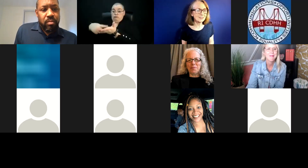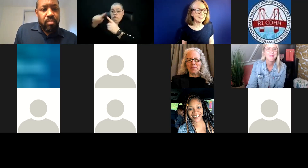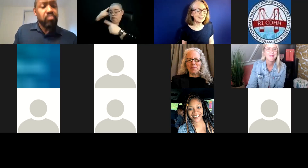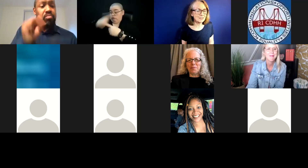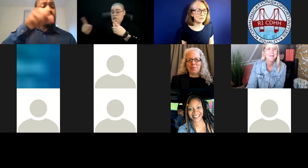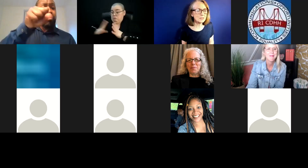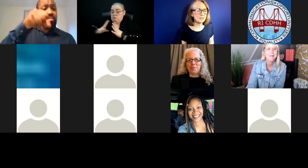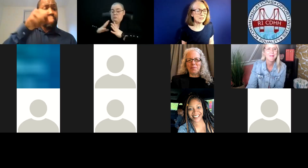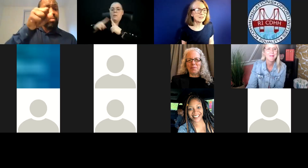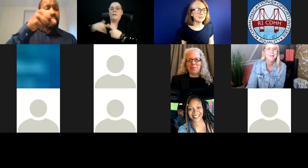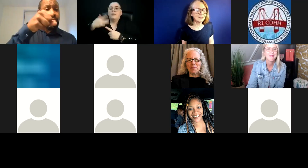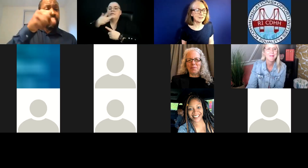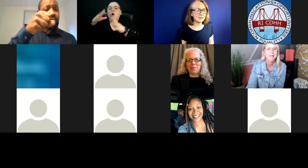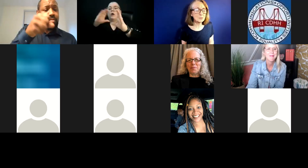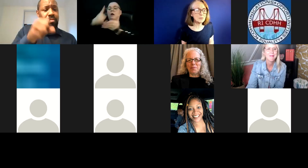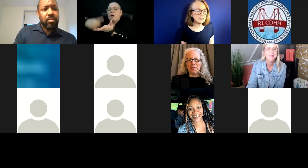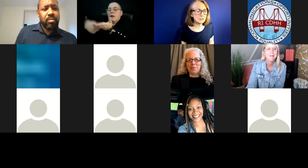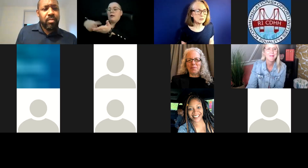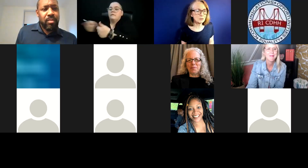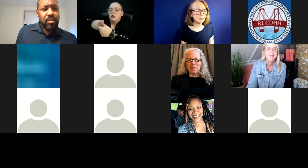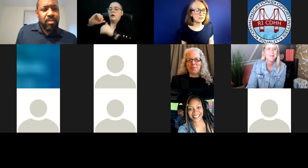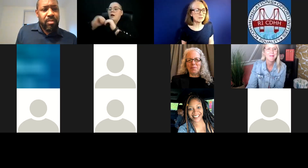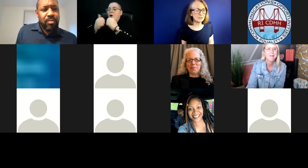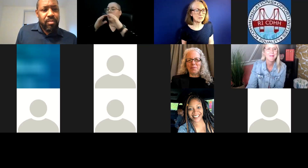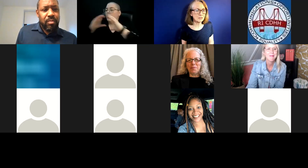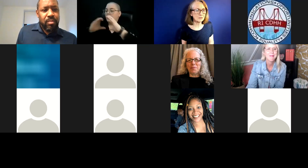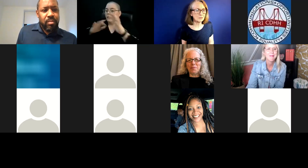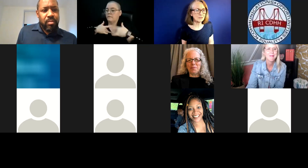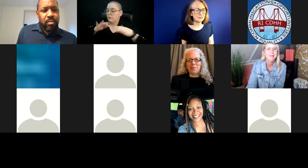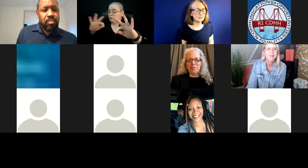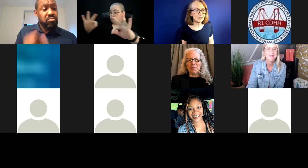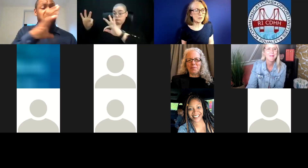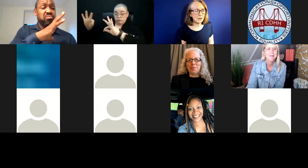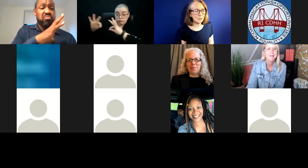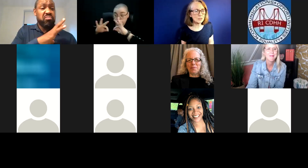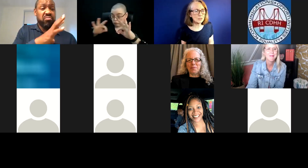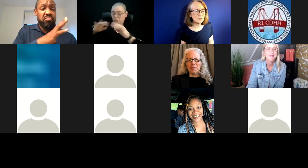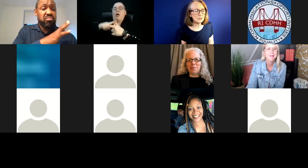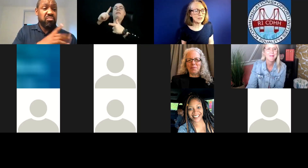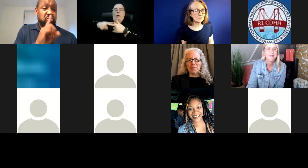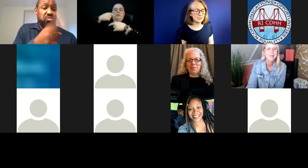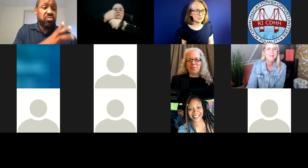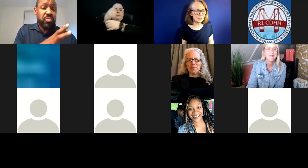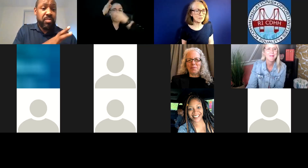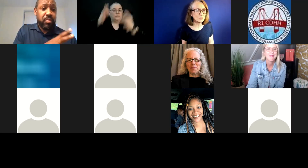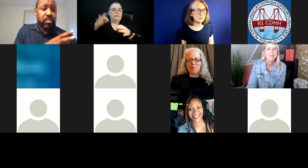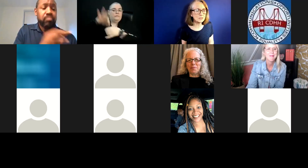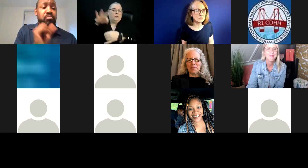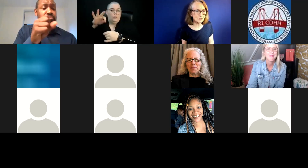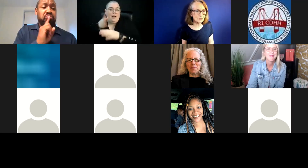as a committee. People may disagree with me, and that's fine, but I think talking about how we're going to communicate, making sure everyone is in